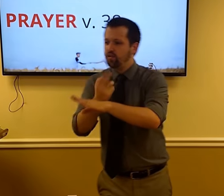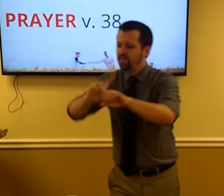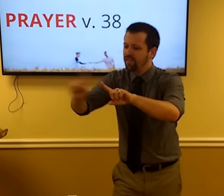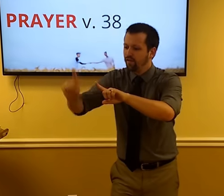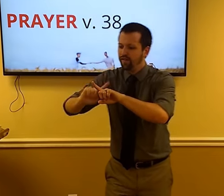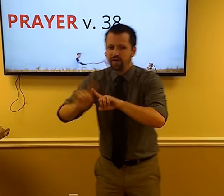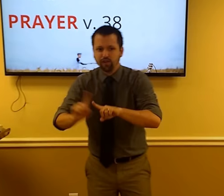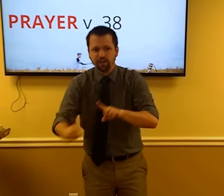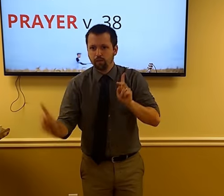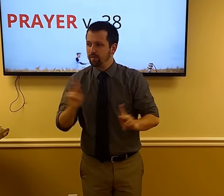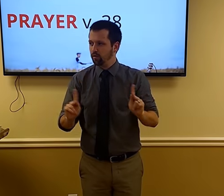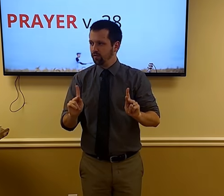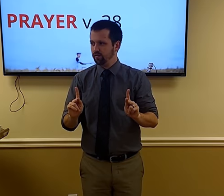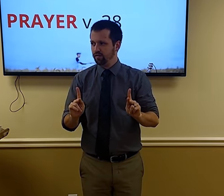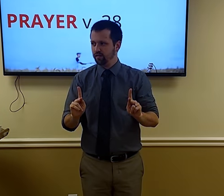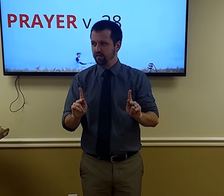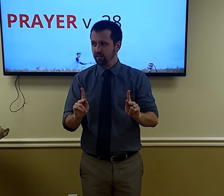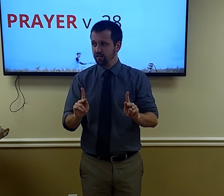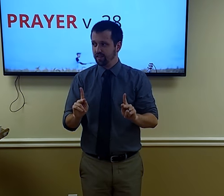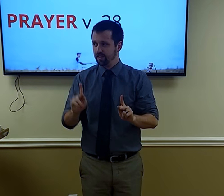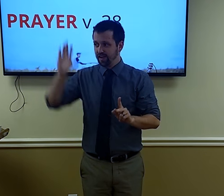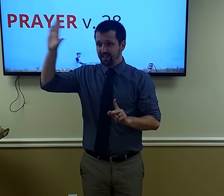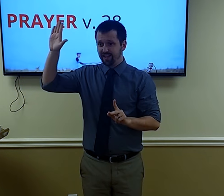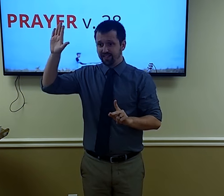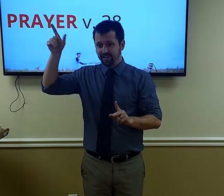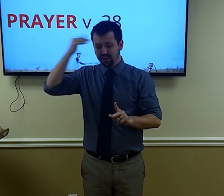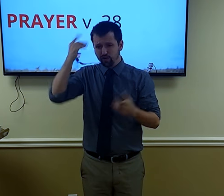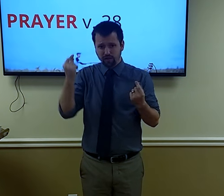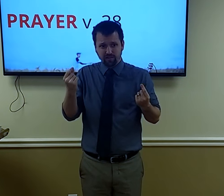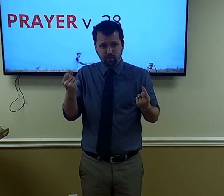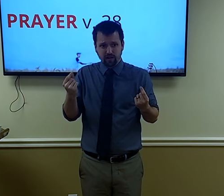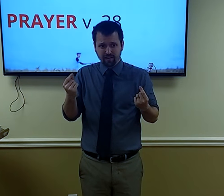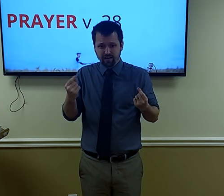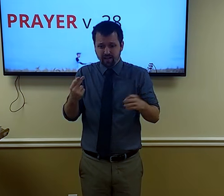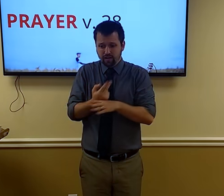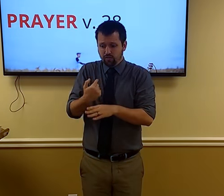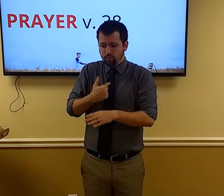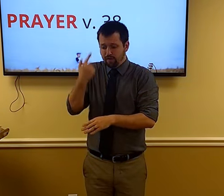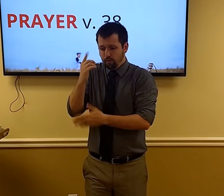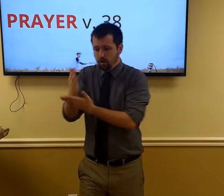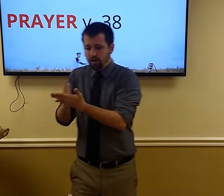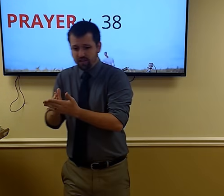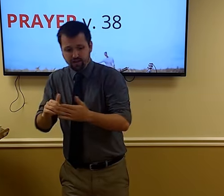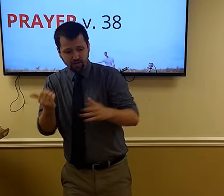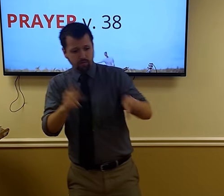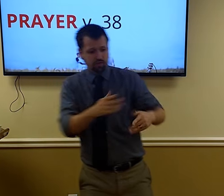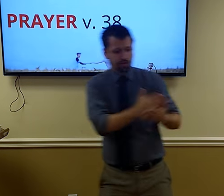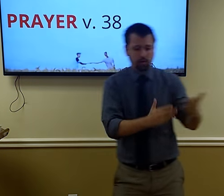uses different people. So that's His. He knows what He's doing. He uses me for part and then another person for part.